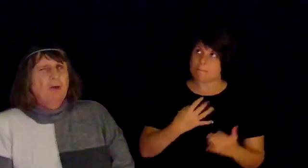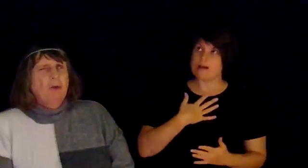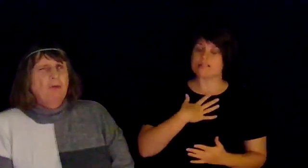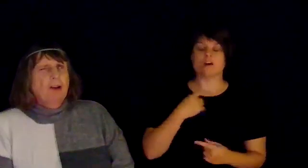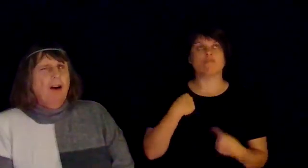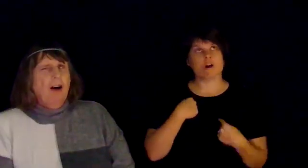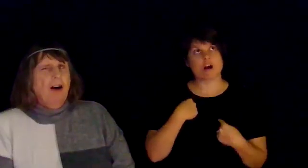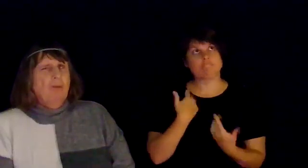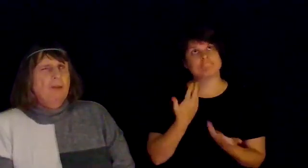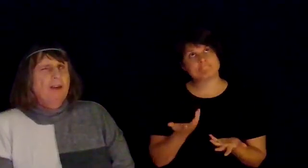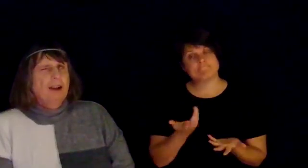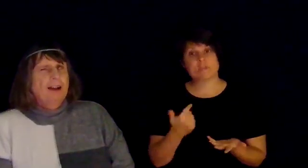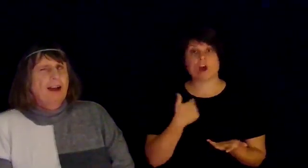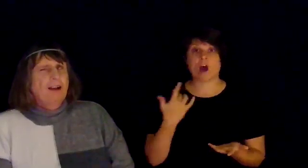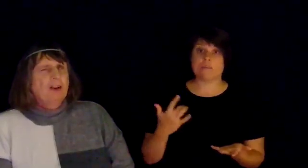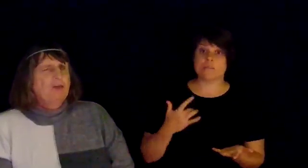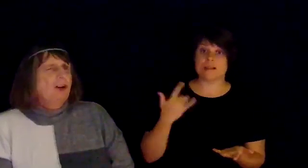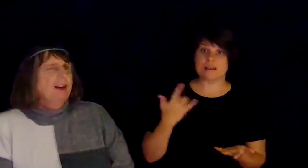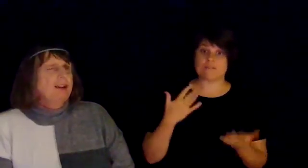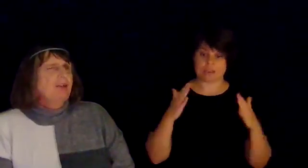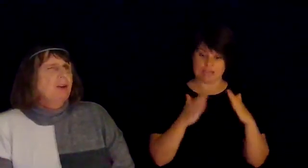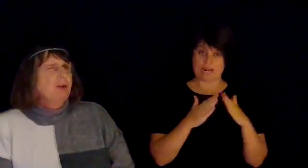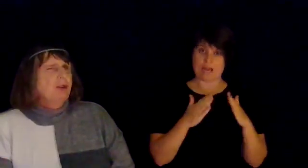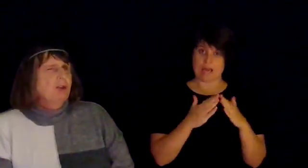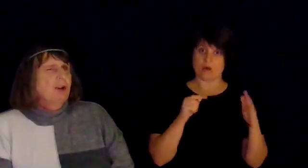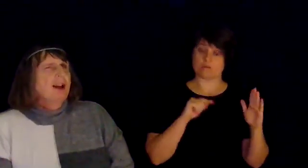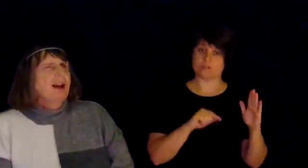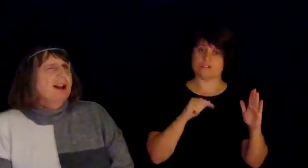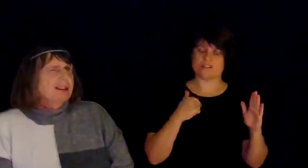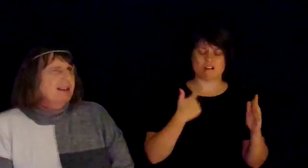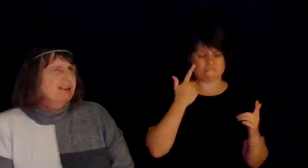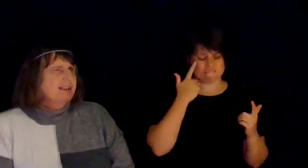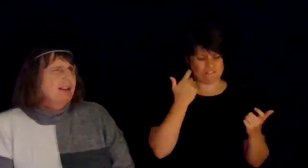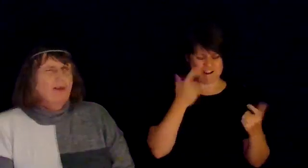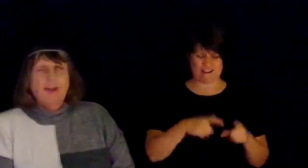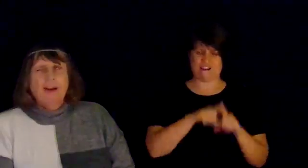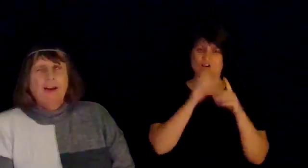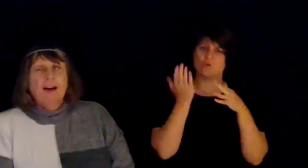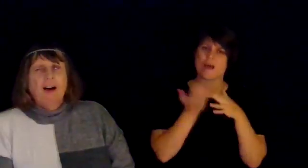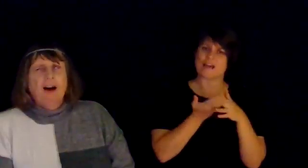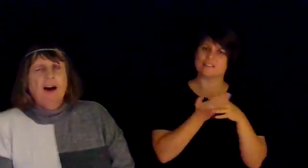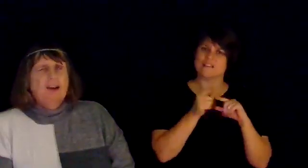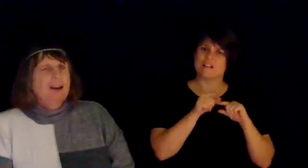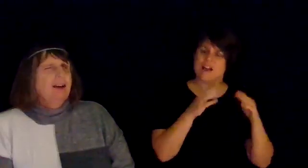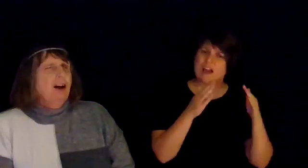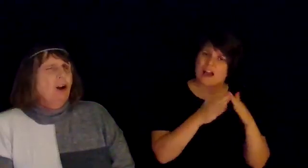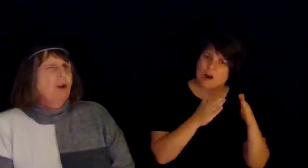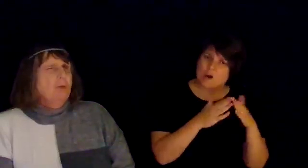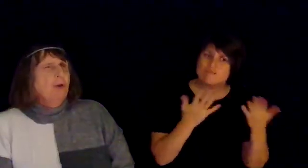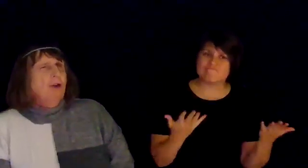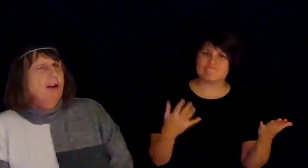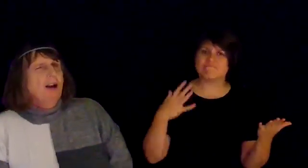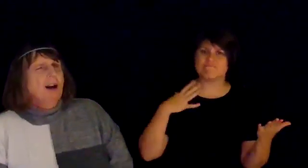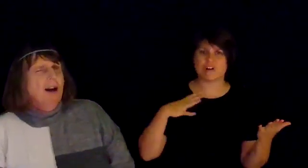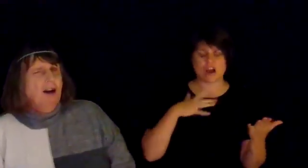down, well, I'm living in a house that I'm finding difficult to access. I need a